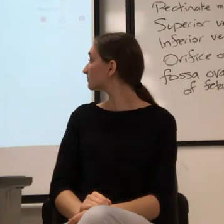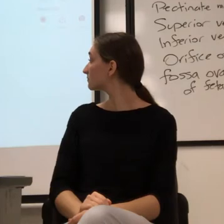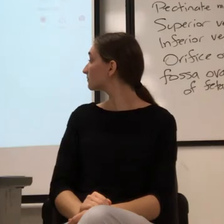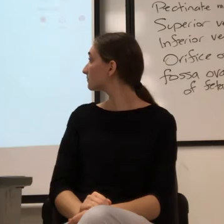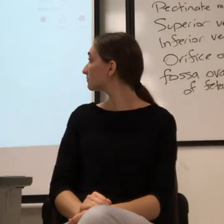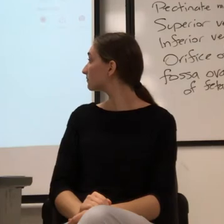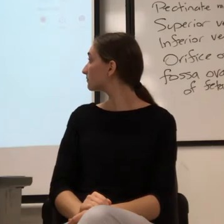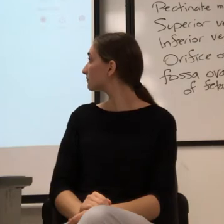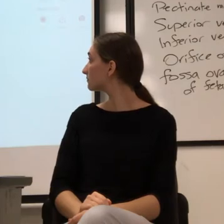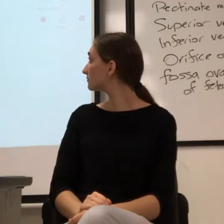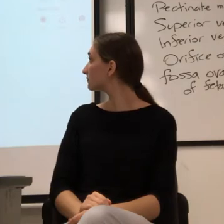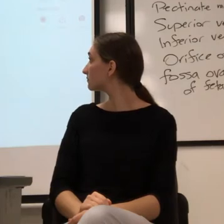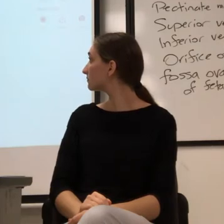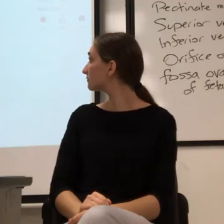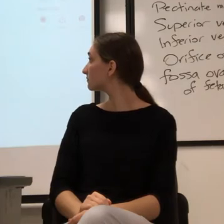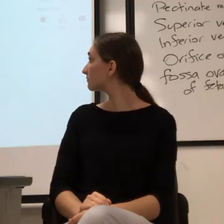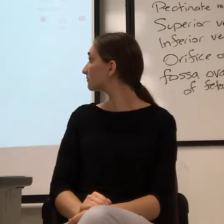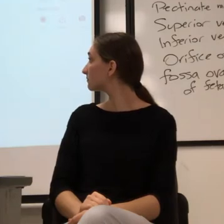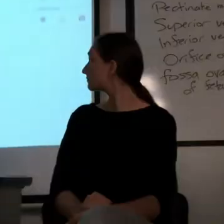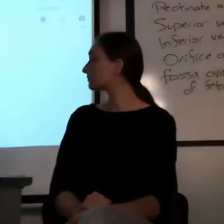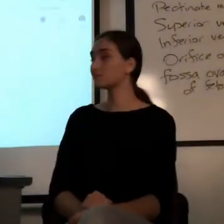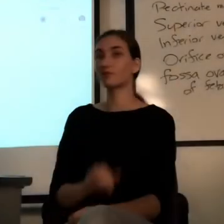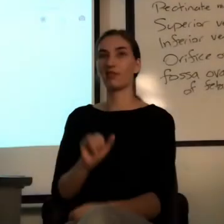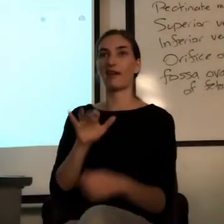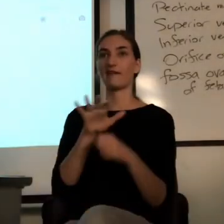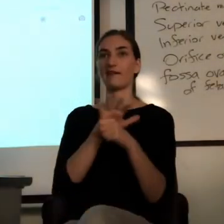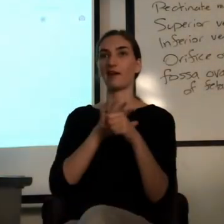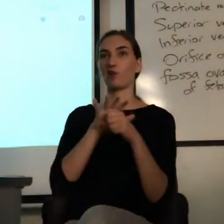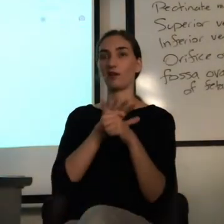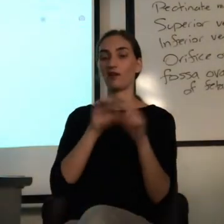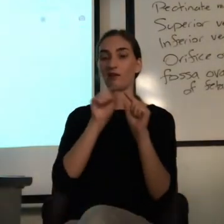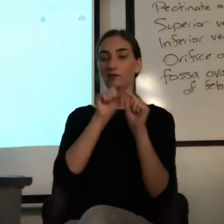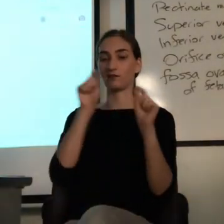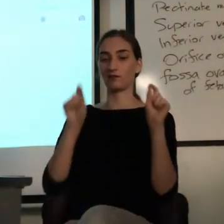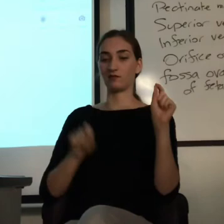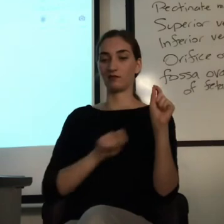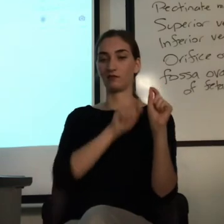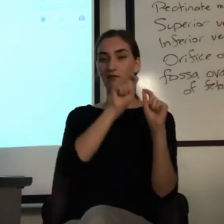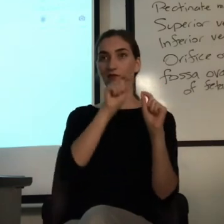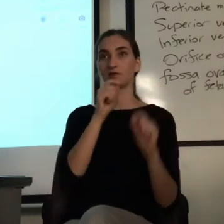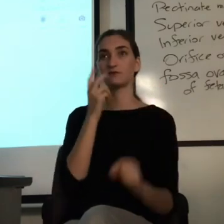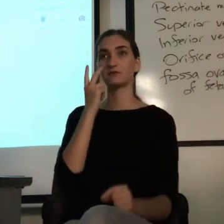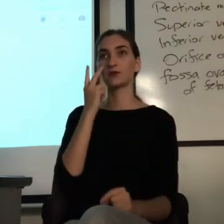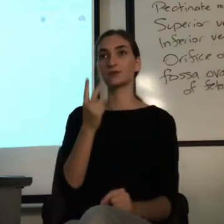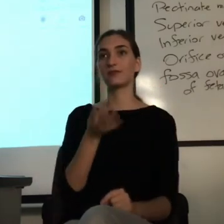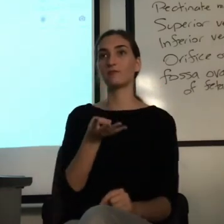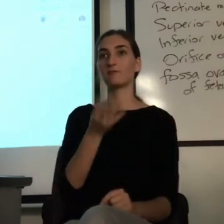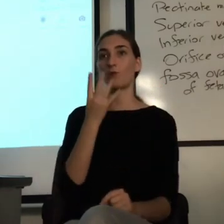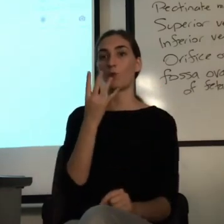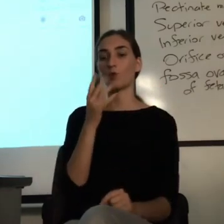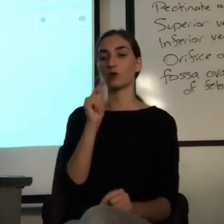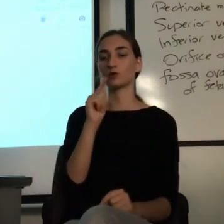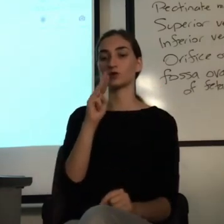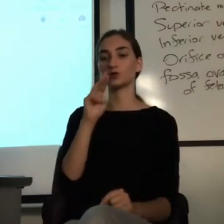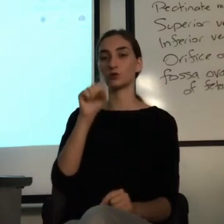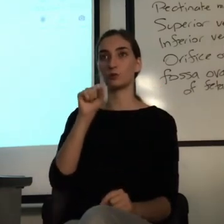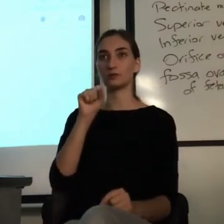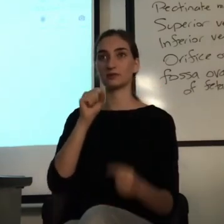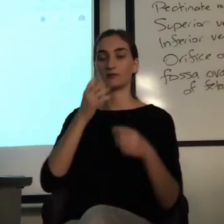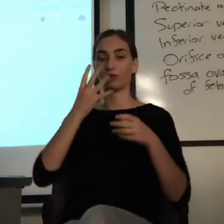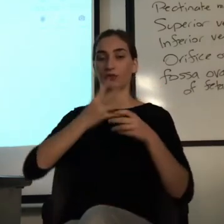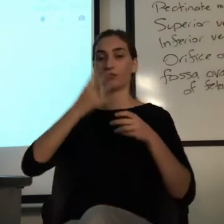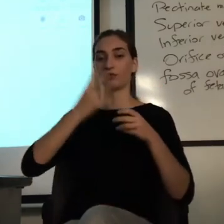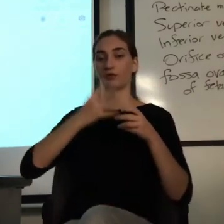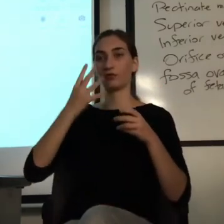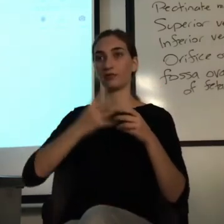What I have boxed there. And basically, do you see how there's four tubes draining blood into it? And what